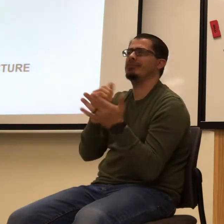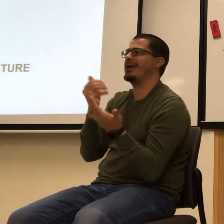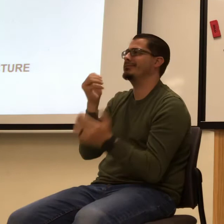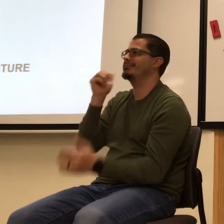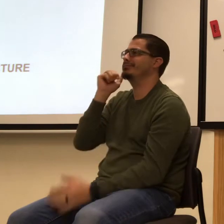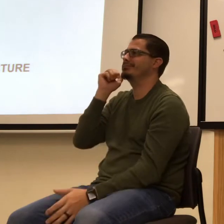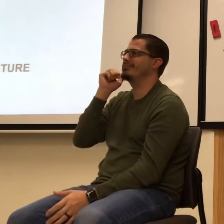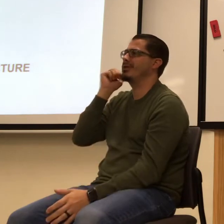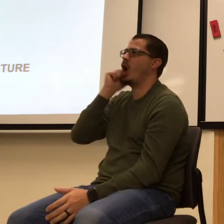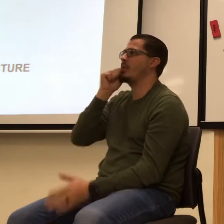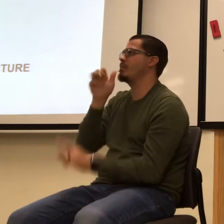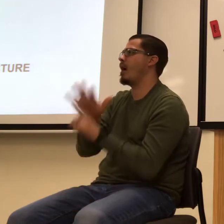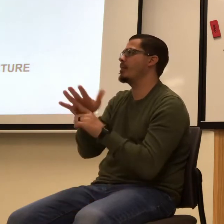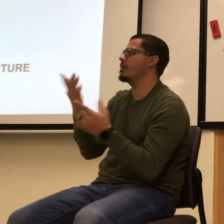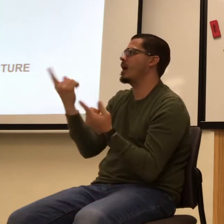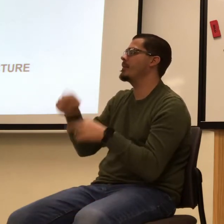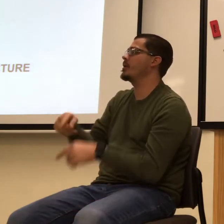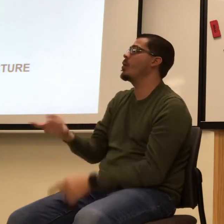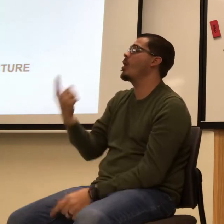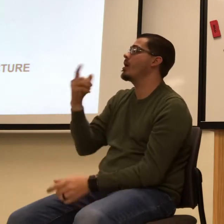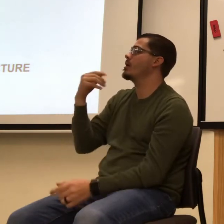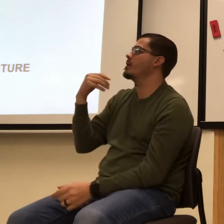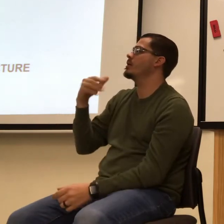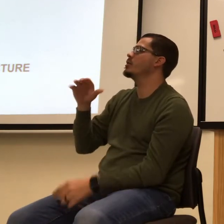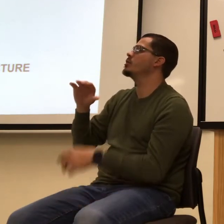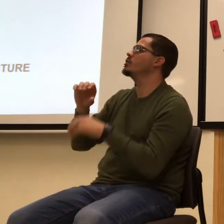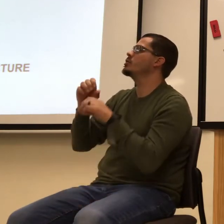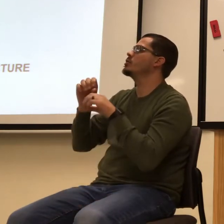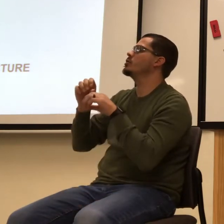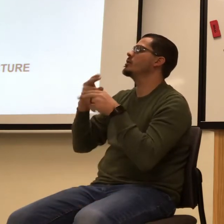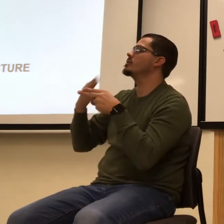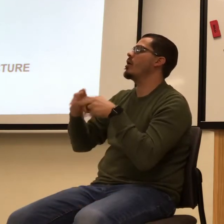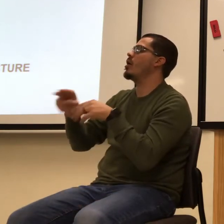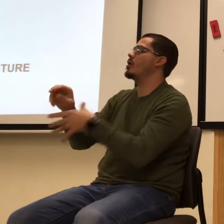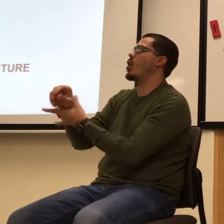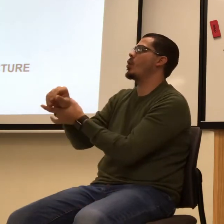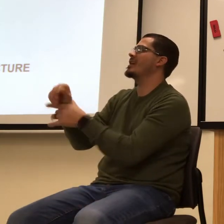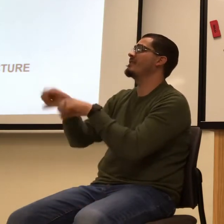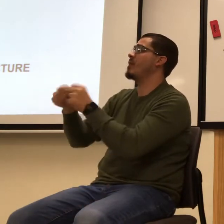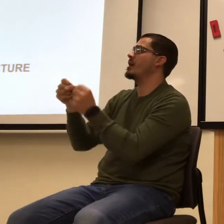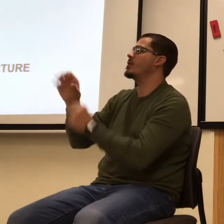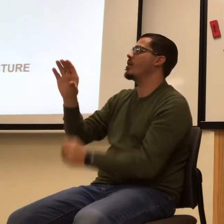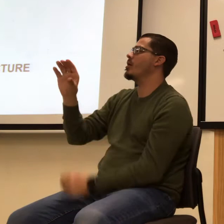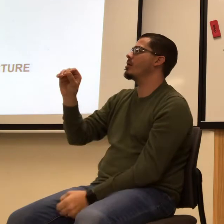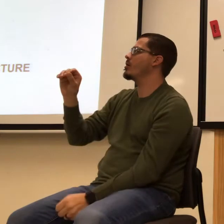for you to be responsible for. One is called a wrist fracture or Colles fracture.